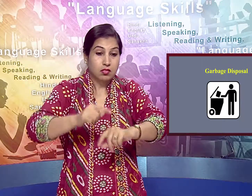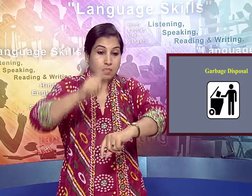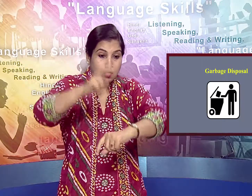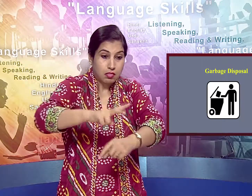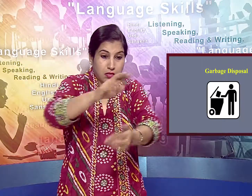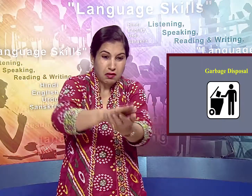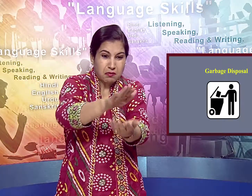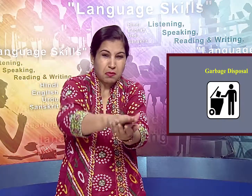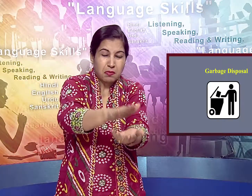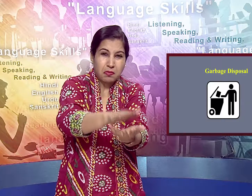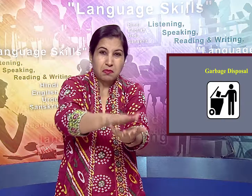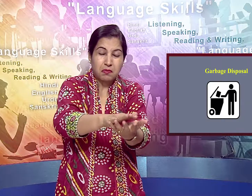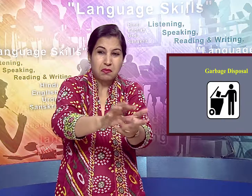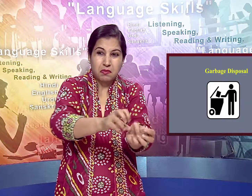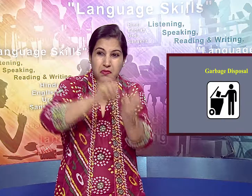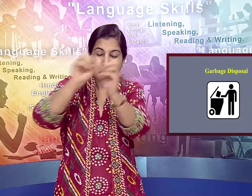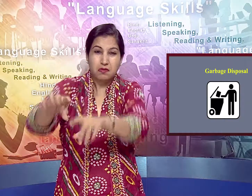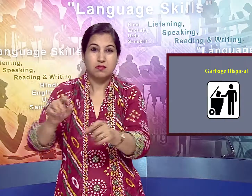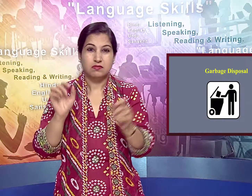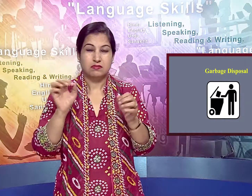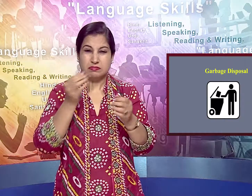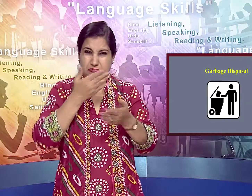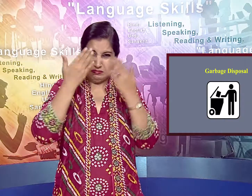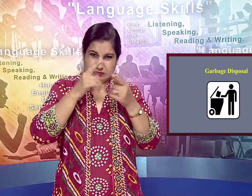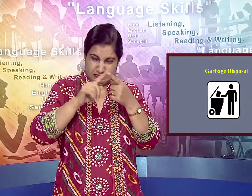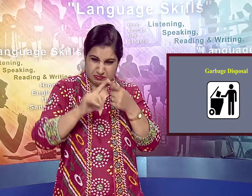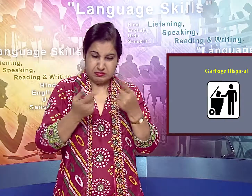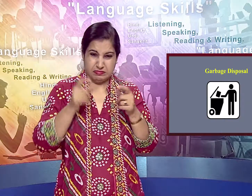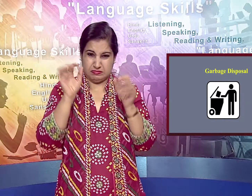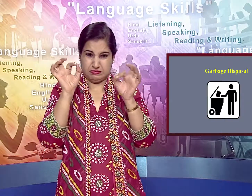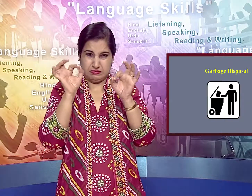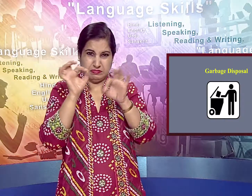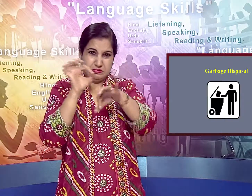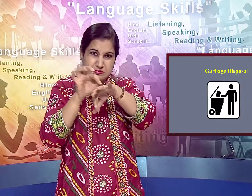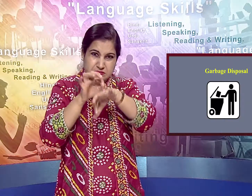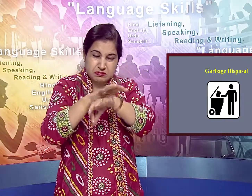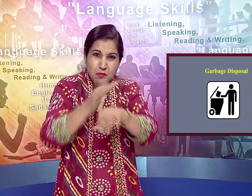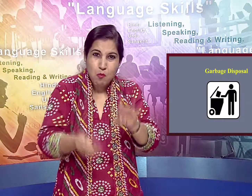bad odor emanates and mosquitoes and flies breed and causes a number of